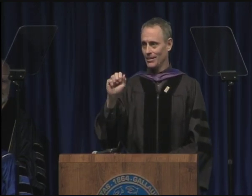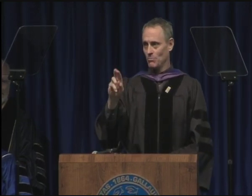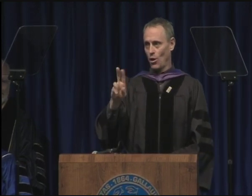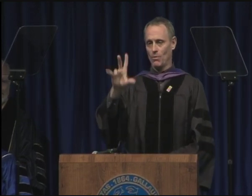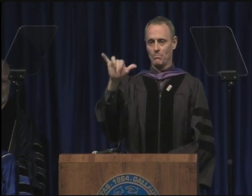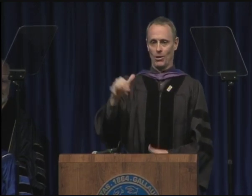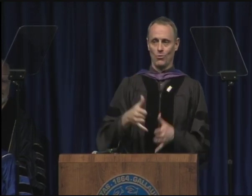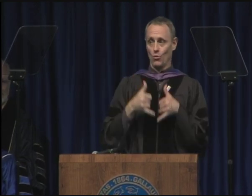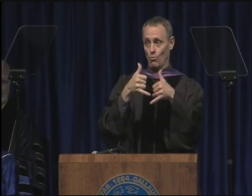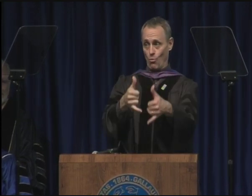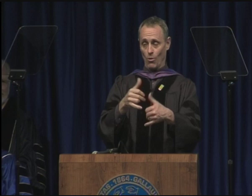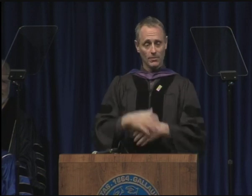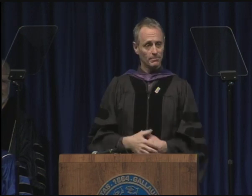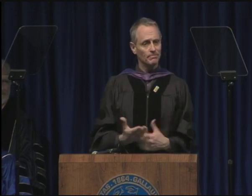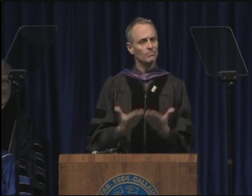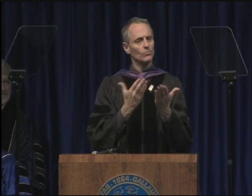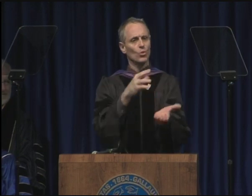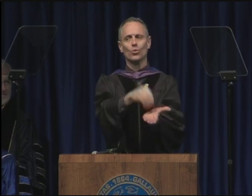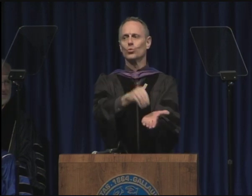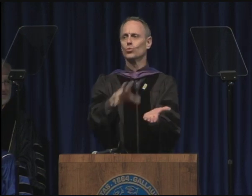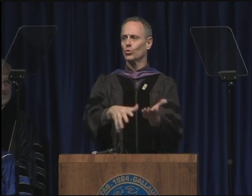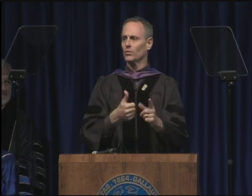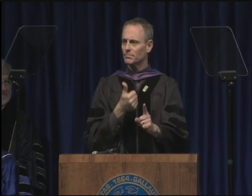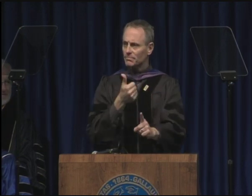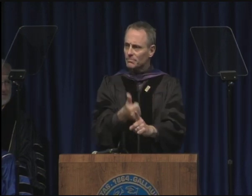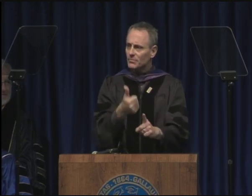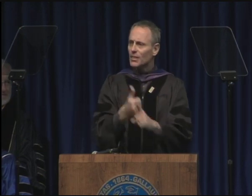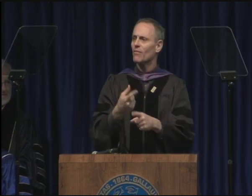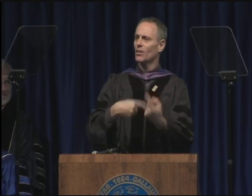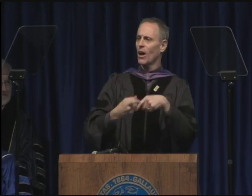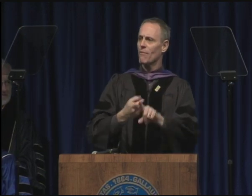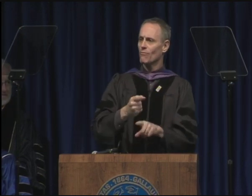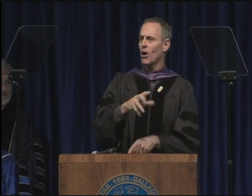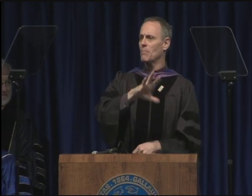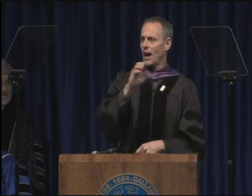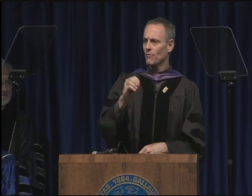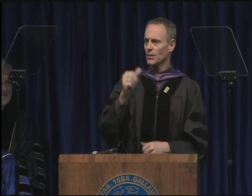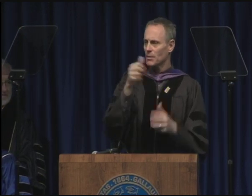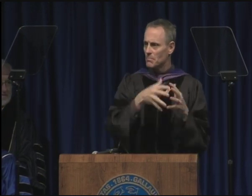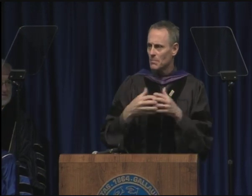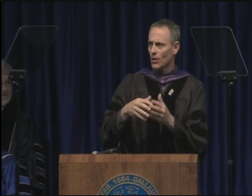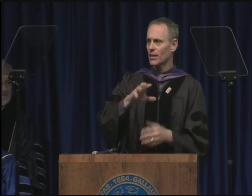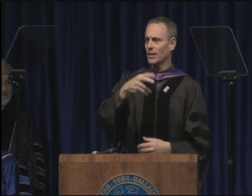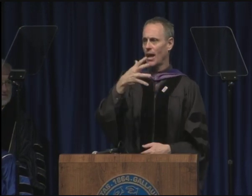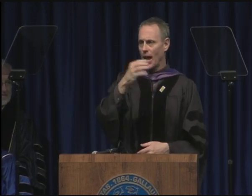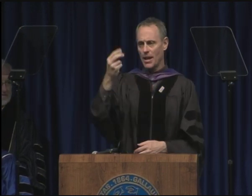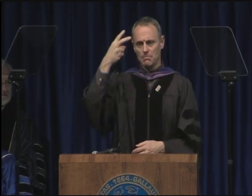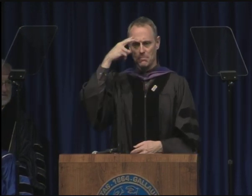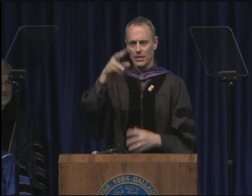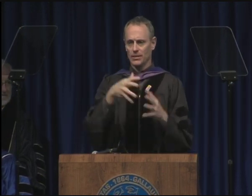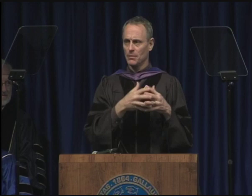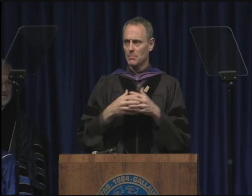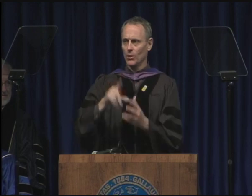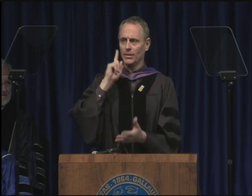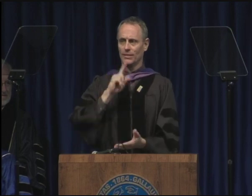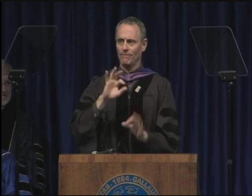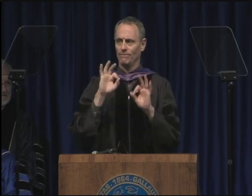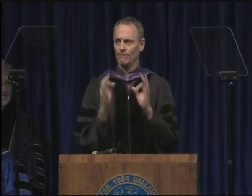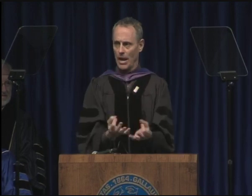And now we have the Dr. Nathan L. Marbury Award. This award is presented to a student who comes from a blend of African American